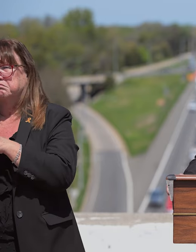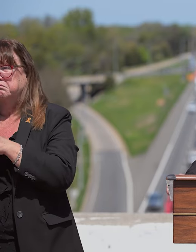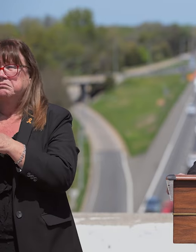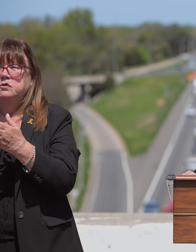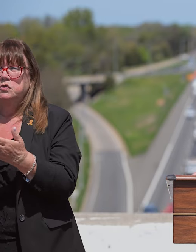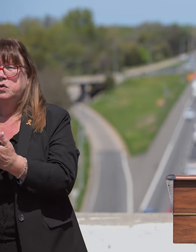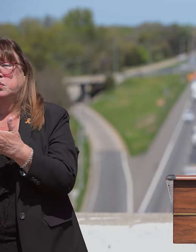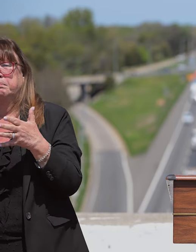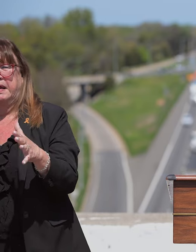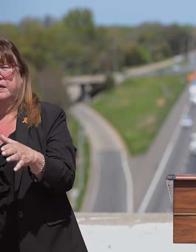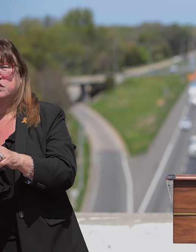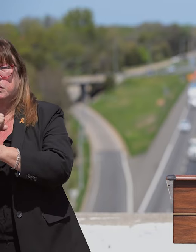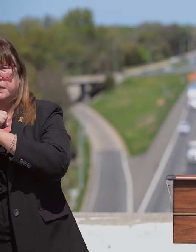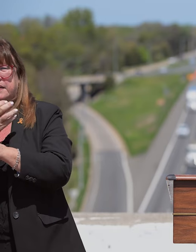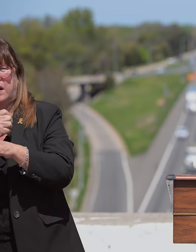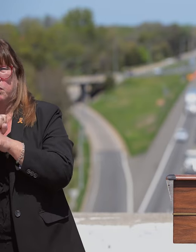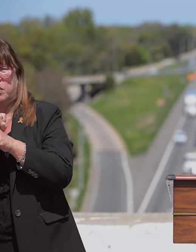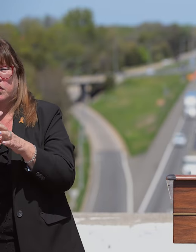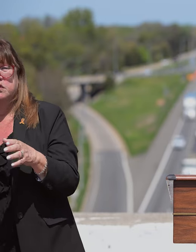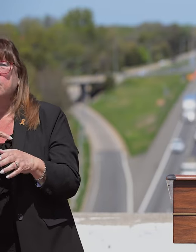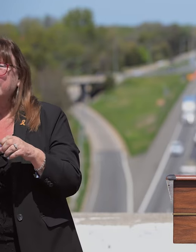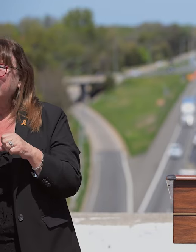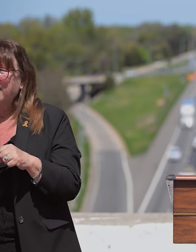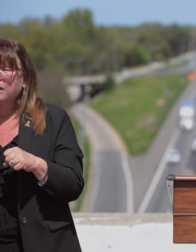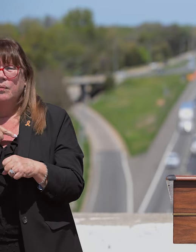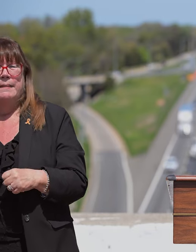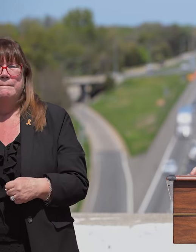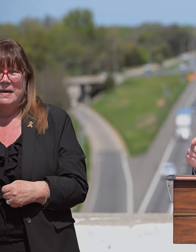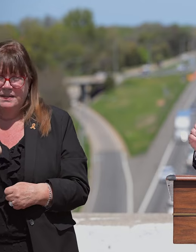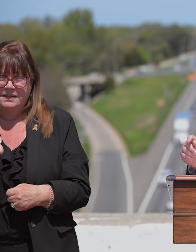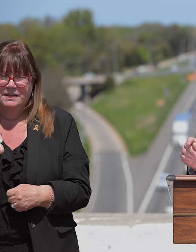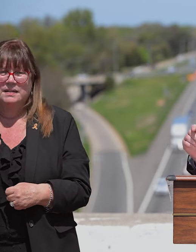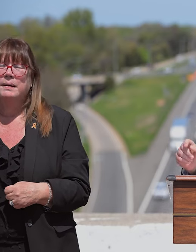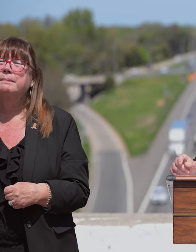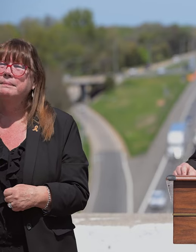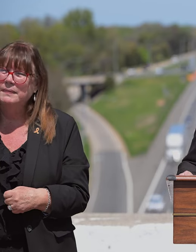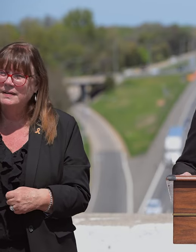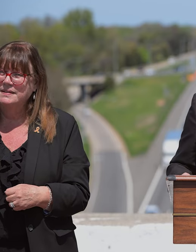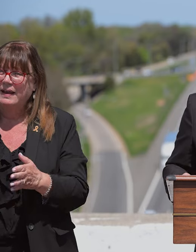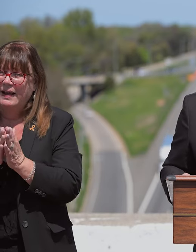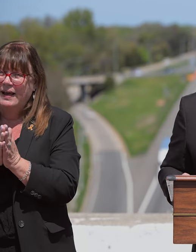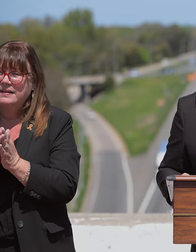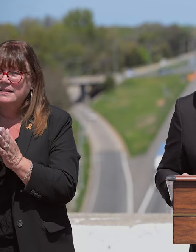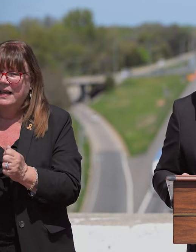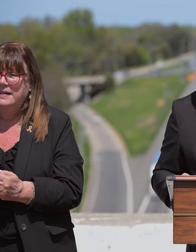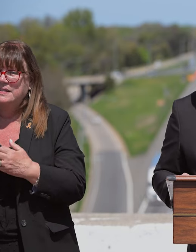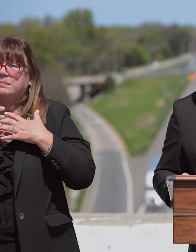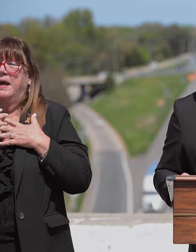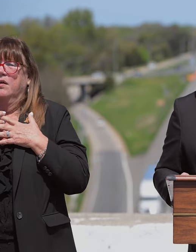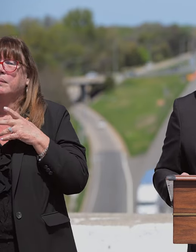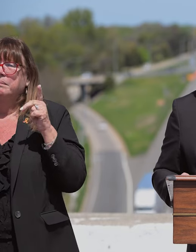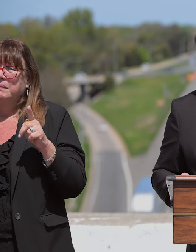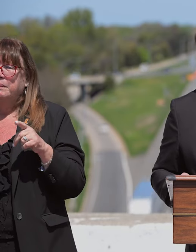our workers. We can and we must. We must enlist and inspire the